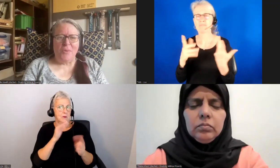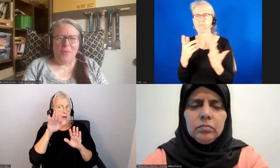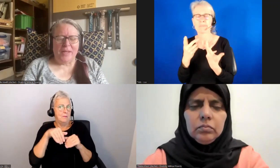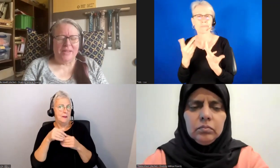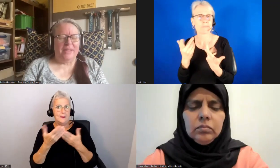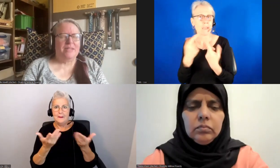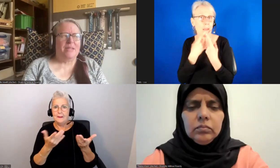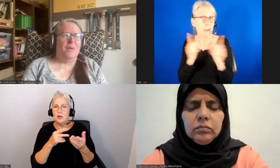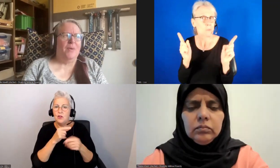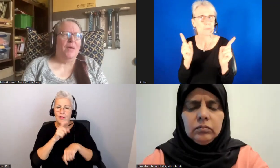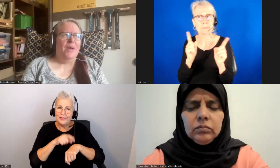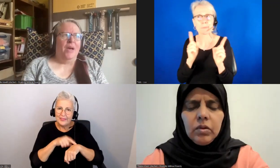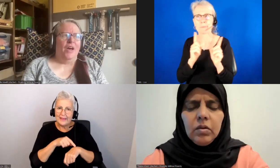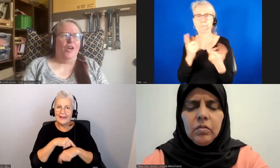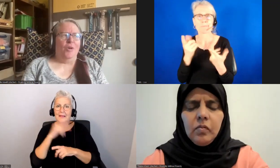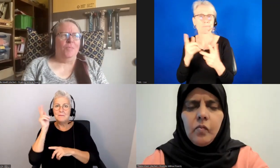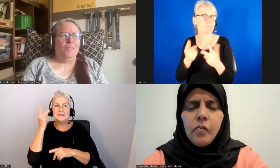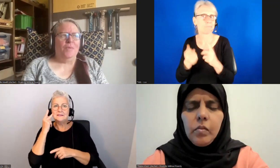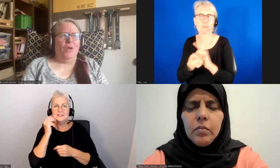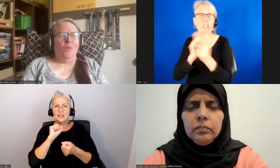things so quickly. So